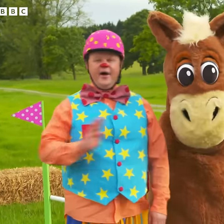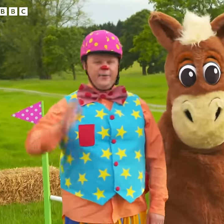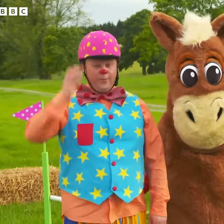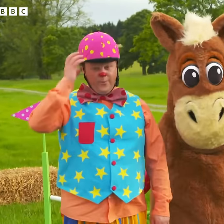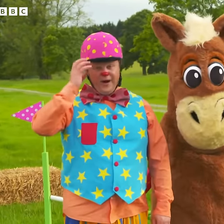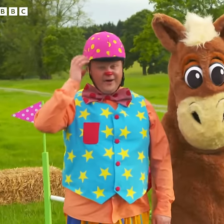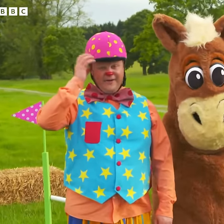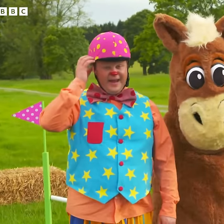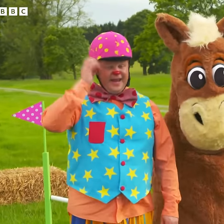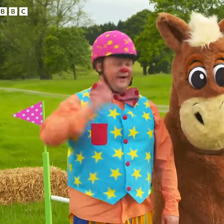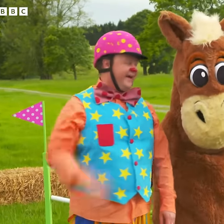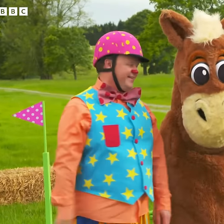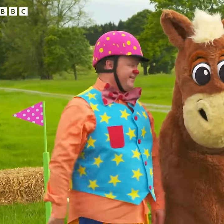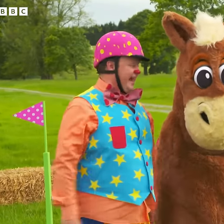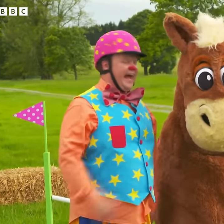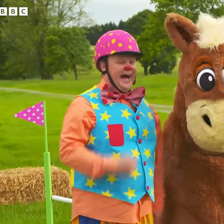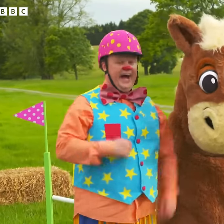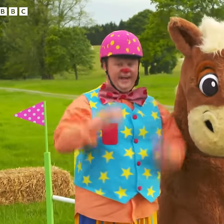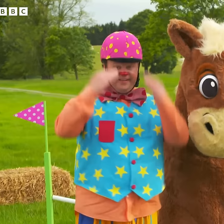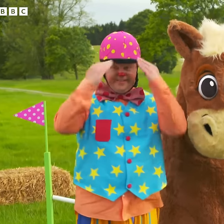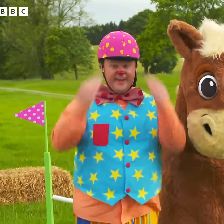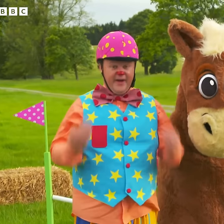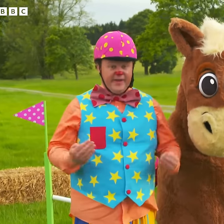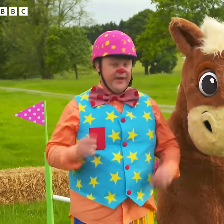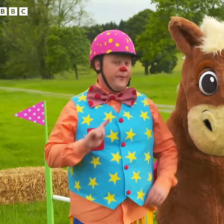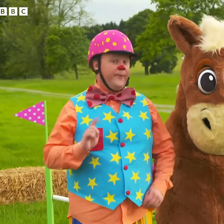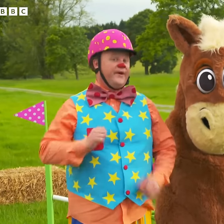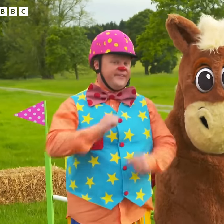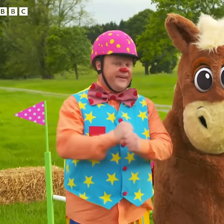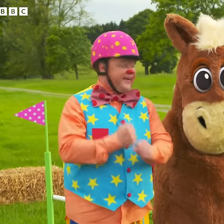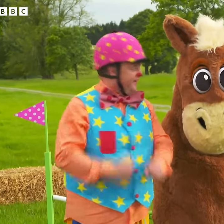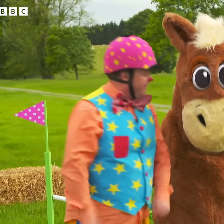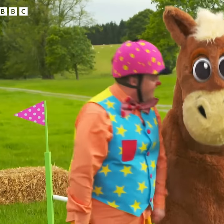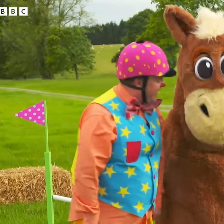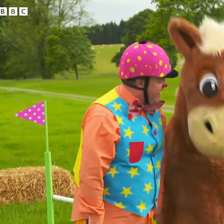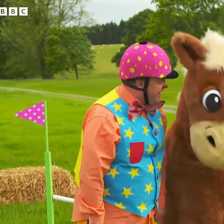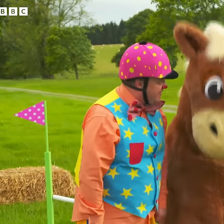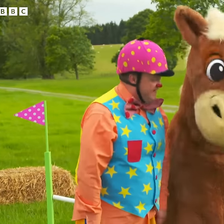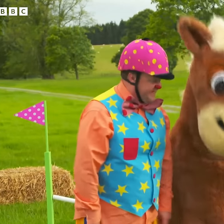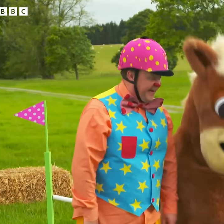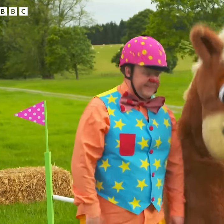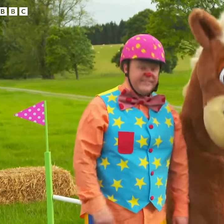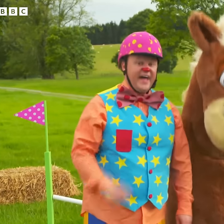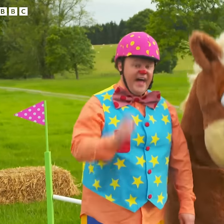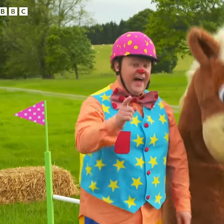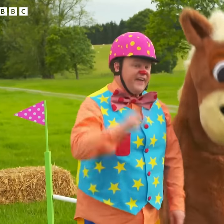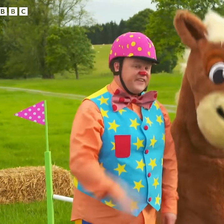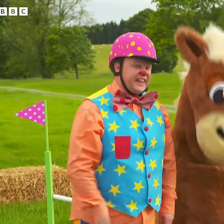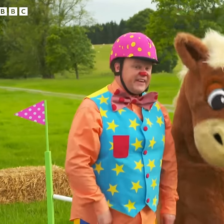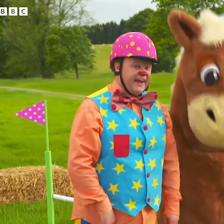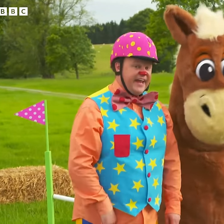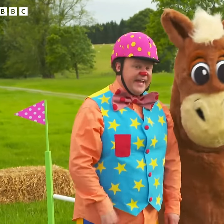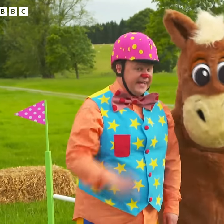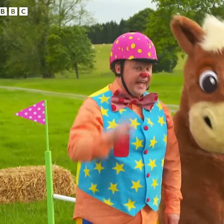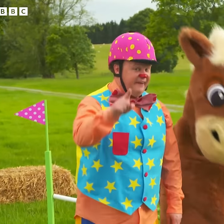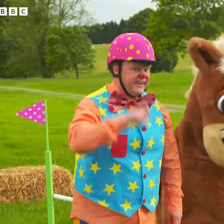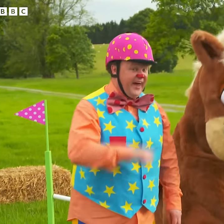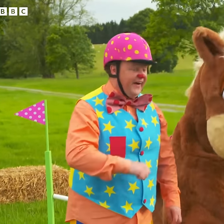Don't worry. Honestly, I'll show you what to do, okay? Right, after three. Count along.